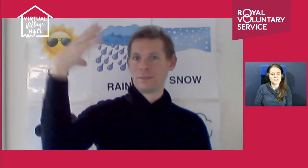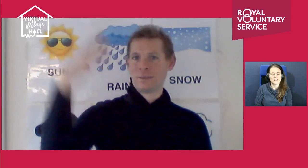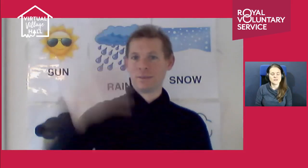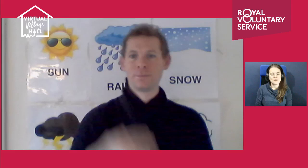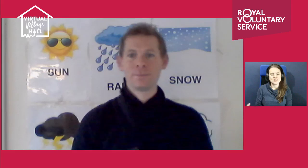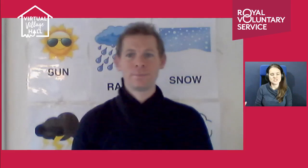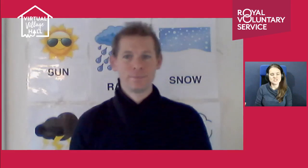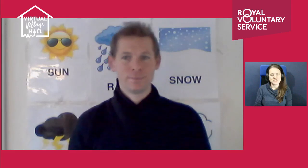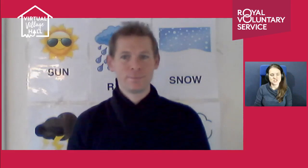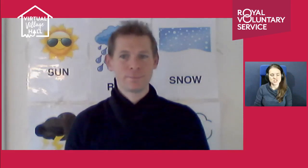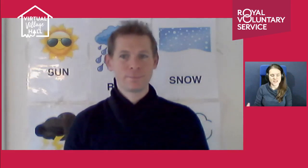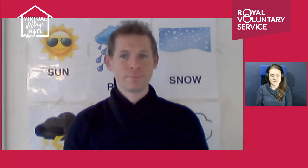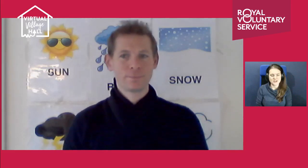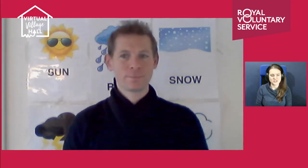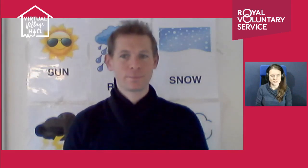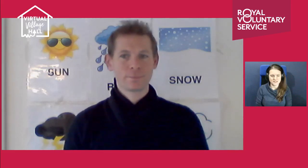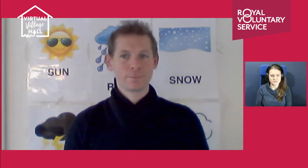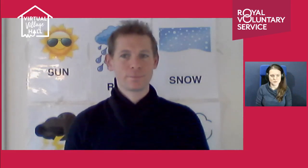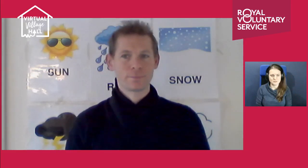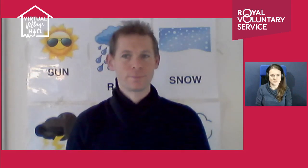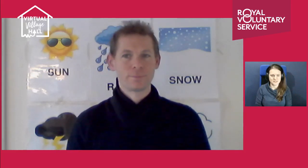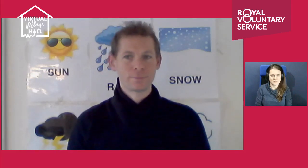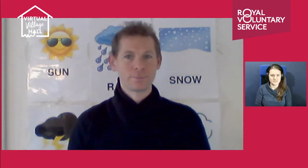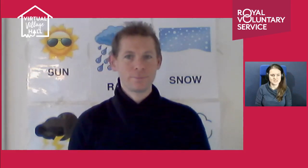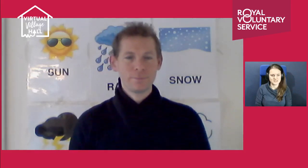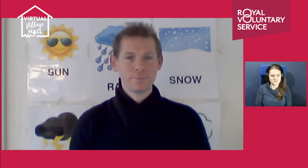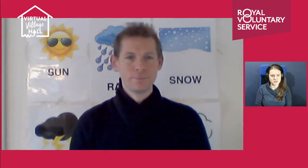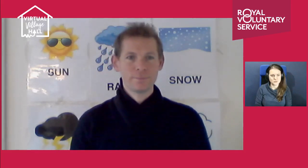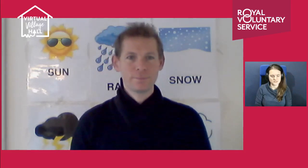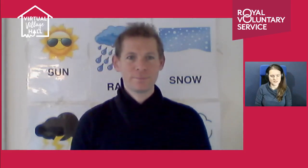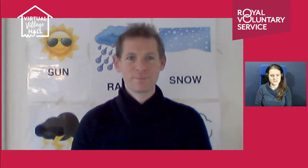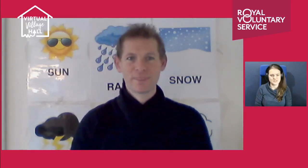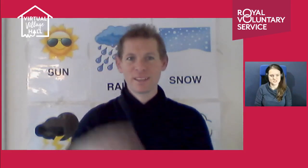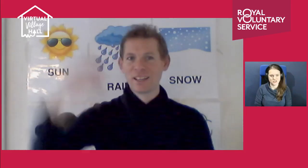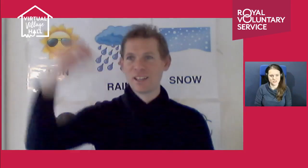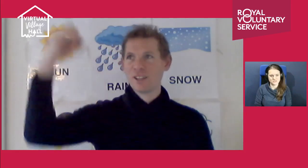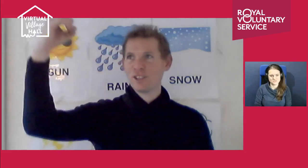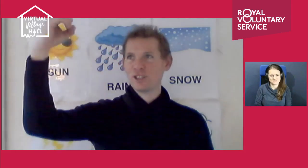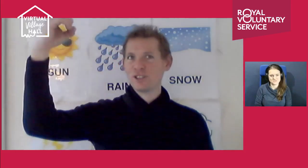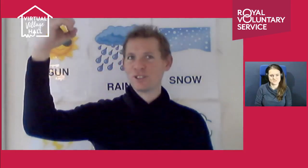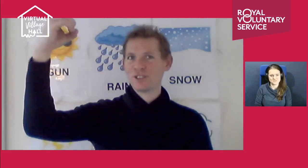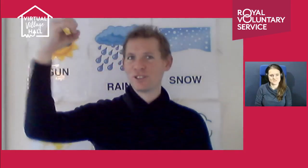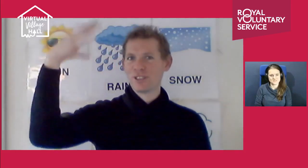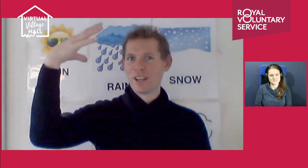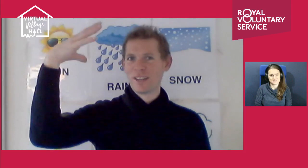So it's imagine the sun shining on your face from up in the sky. That's how we sign sun.